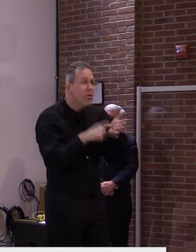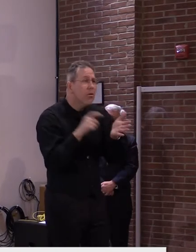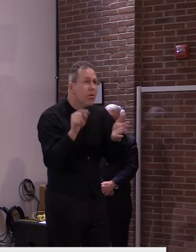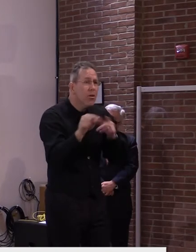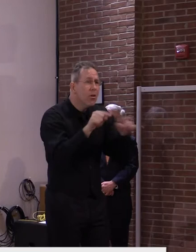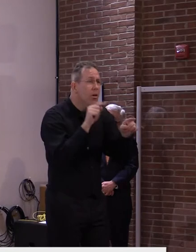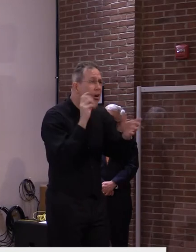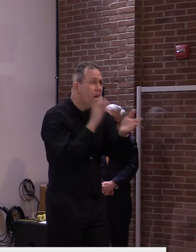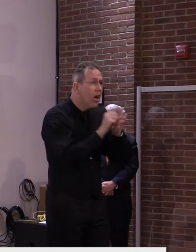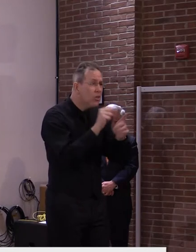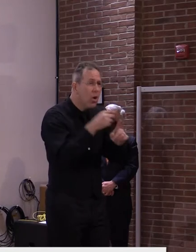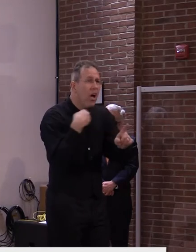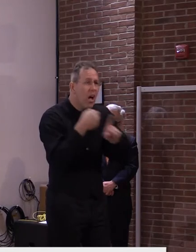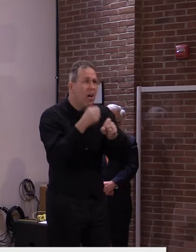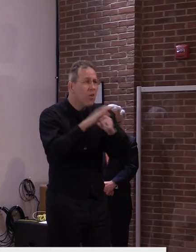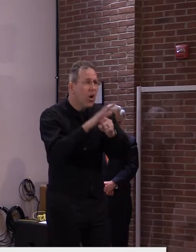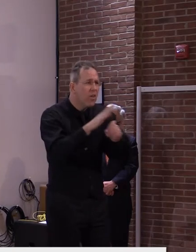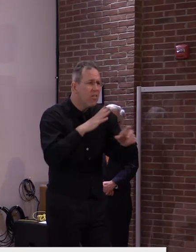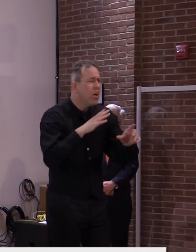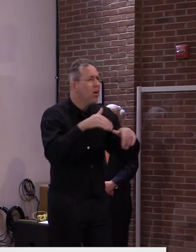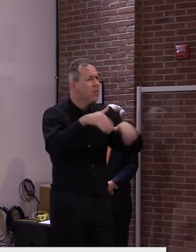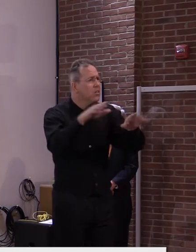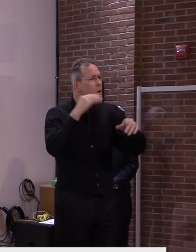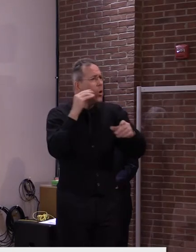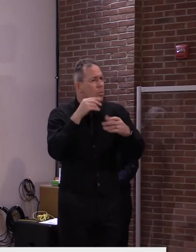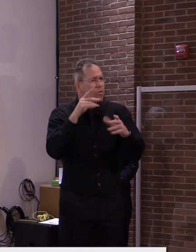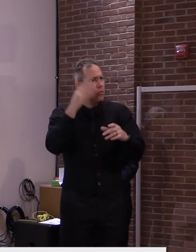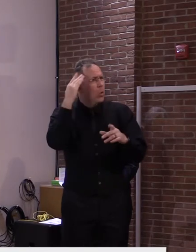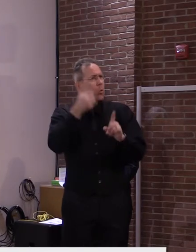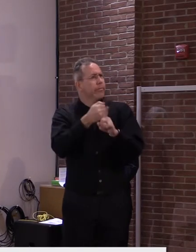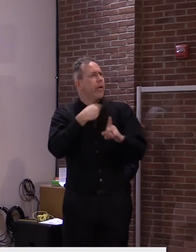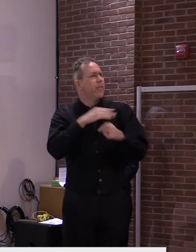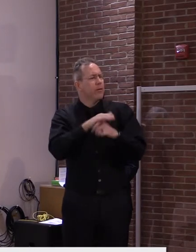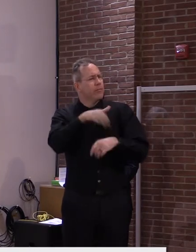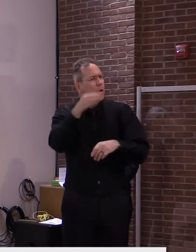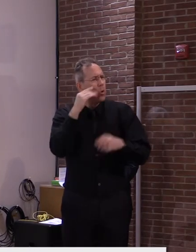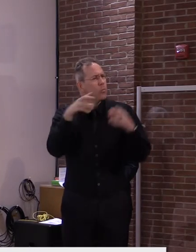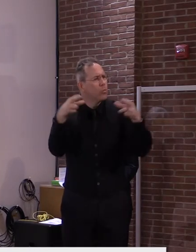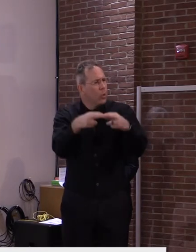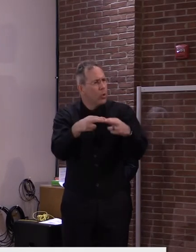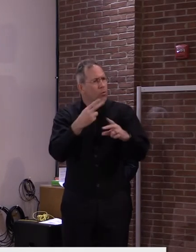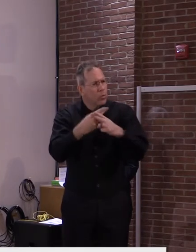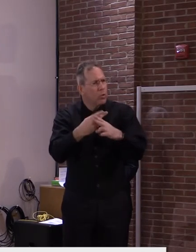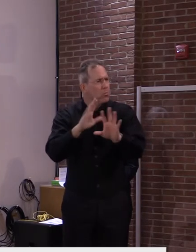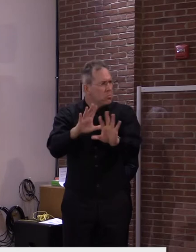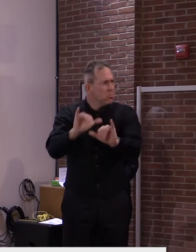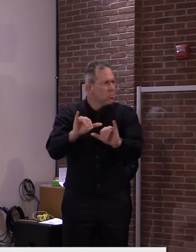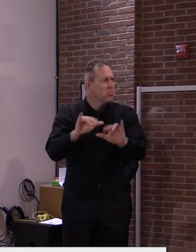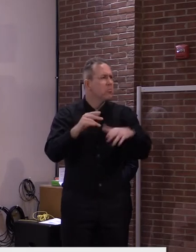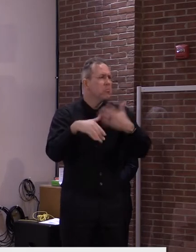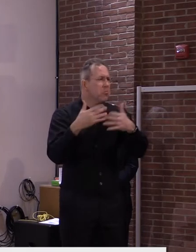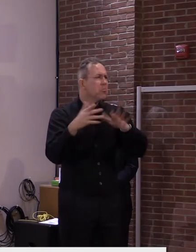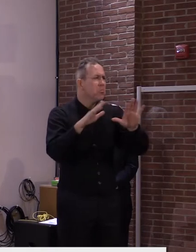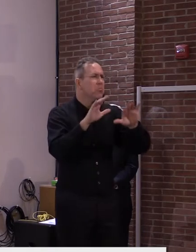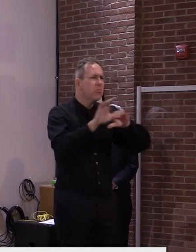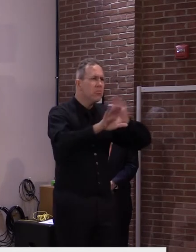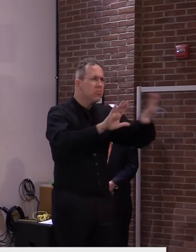who is available to work and who's not available to work, so that you can continue to maintain faith in your fire